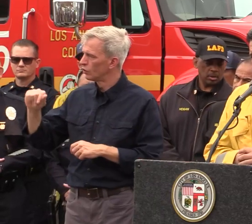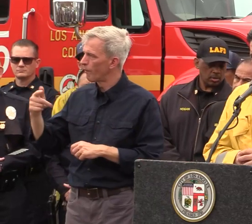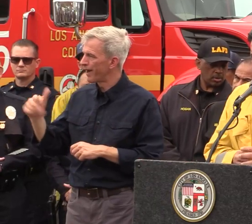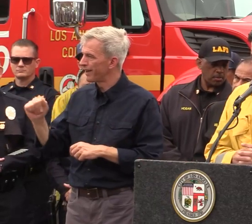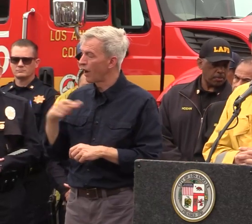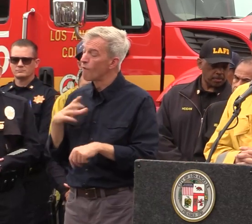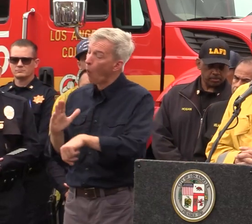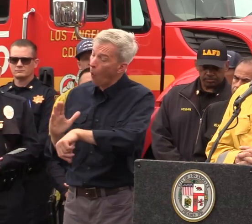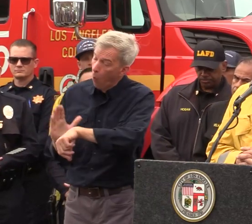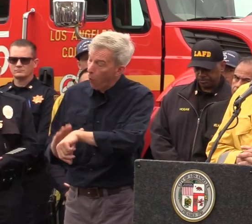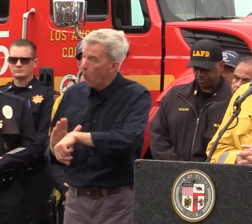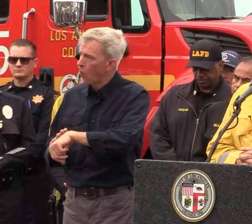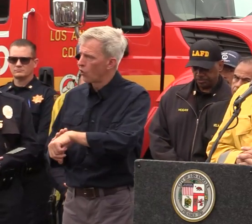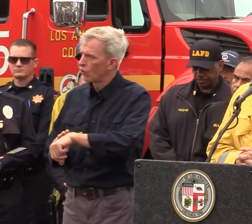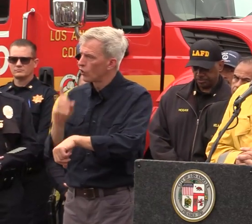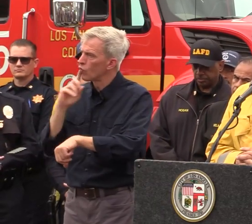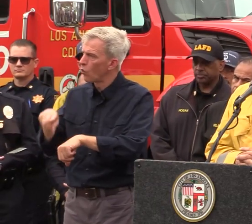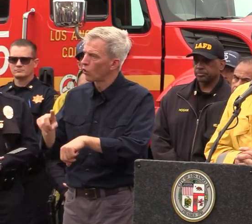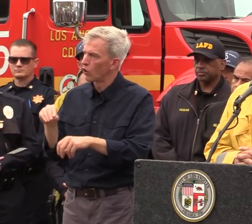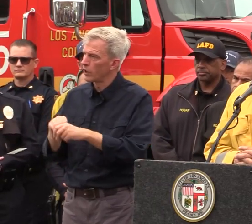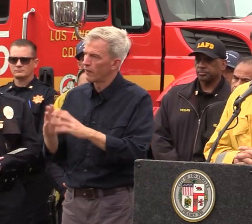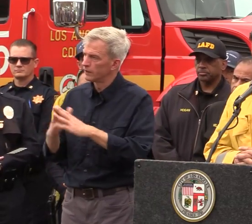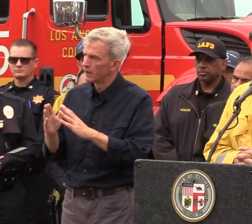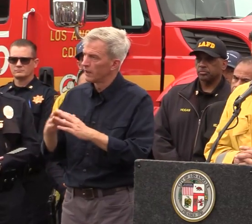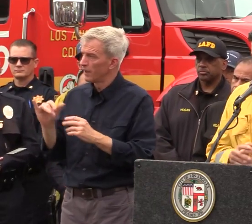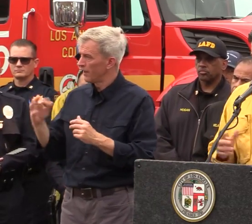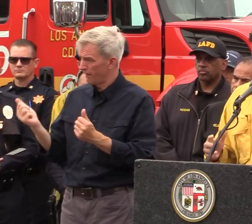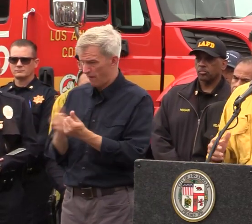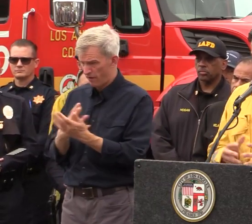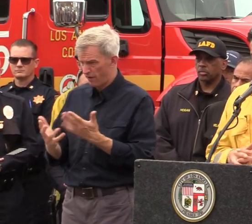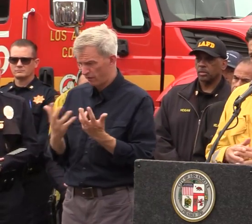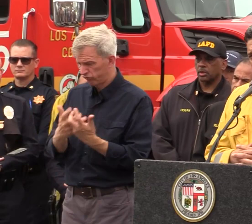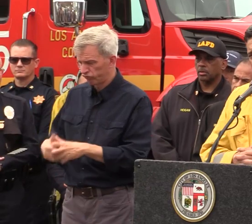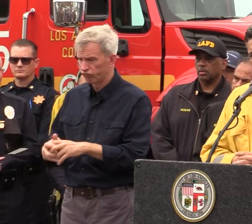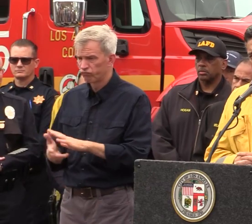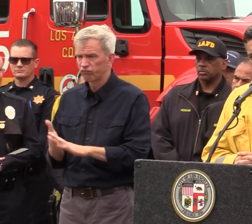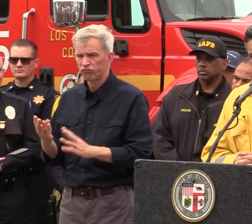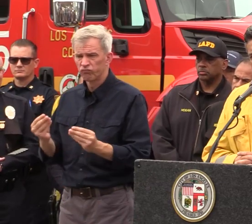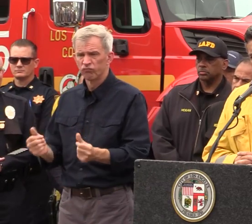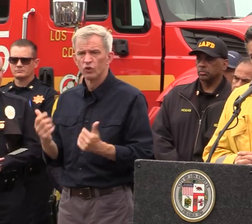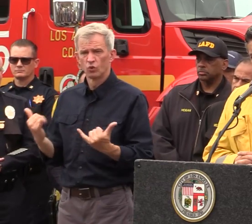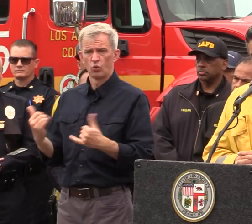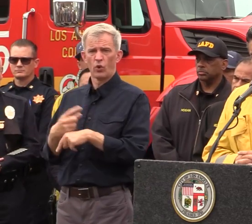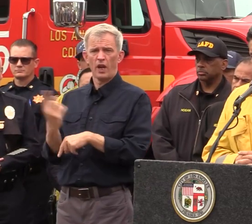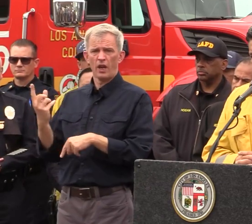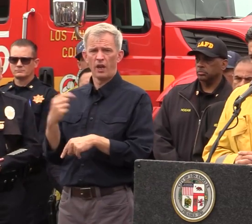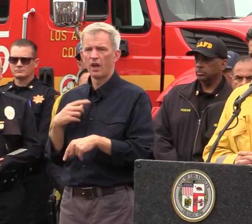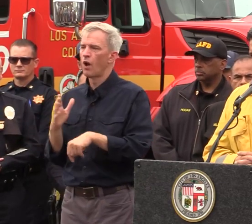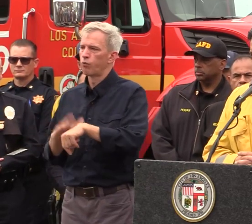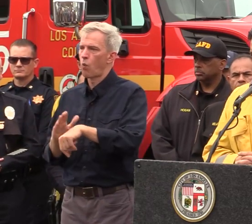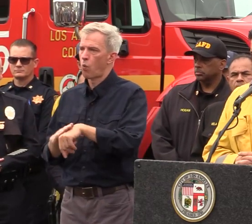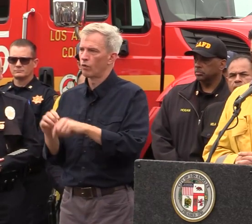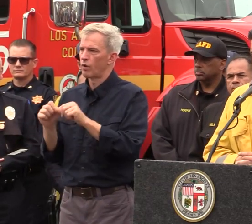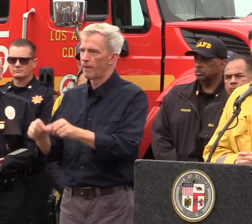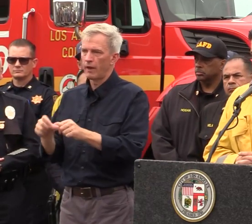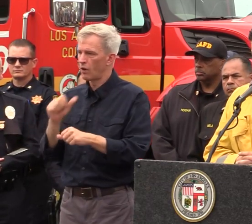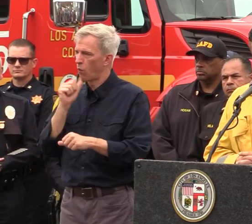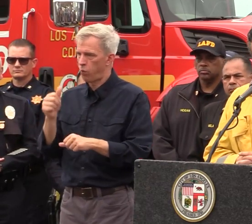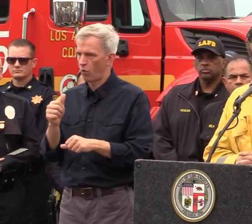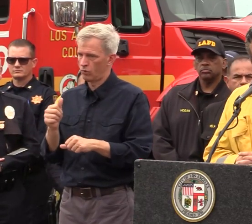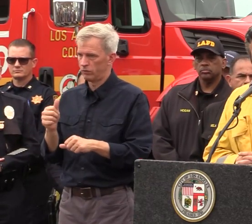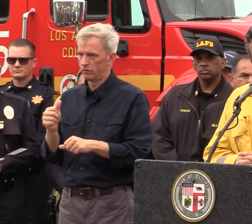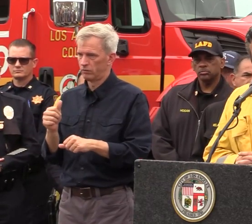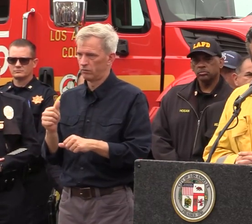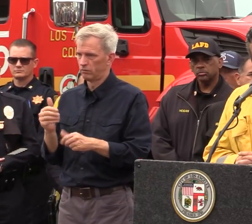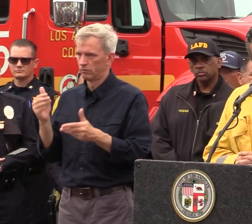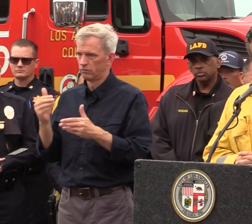today, that warning will remain a warning. We're optimistic today. We do anticipate making good progress today. Are you saying